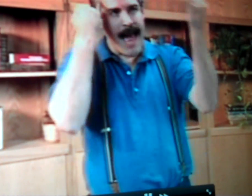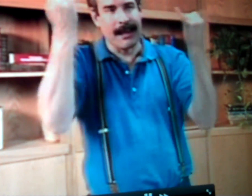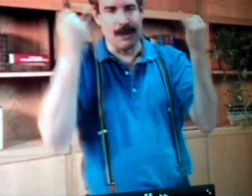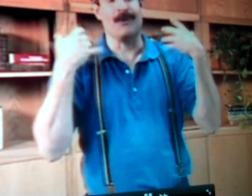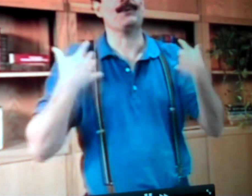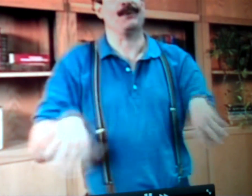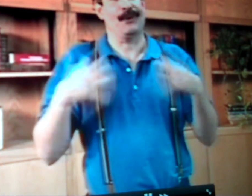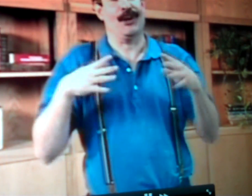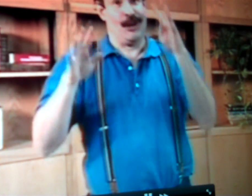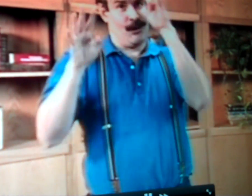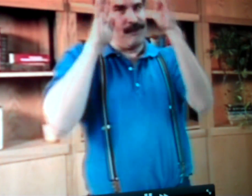vocabulary.